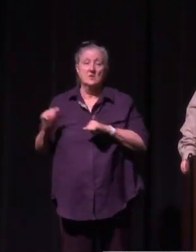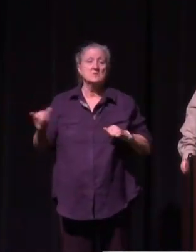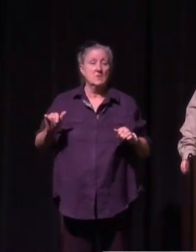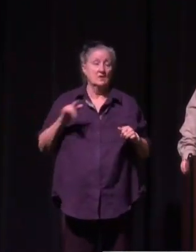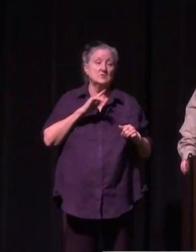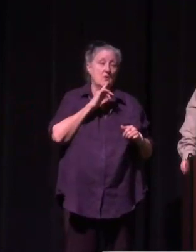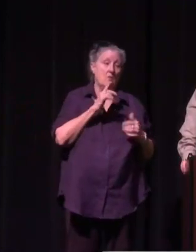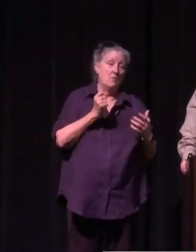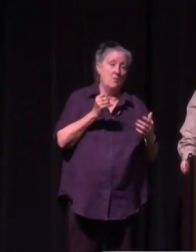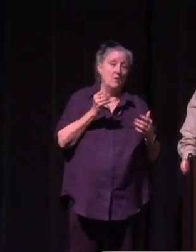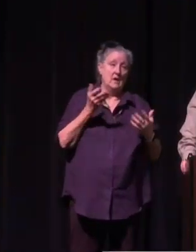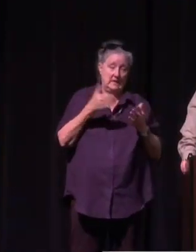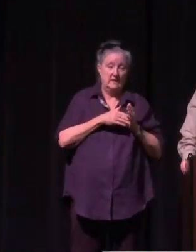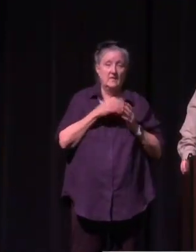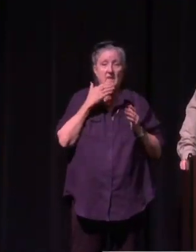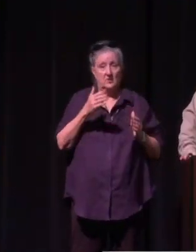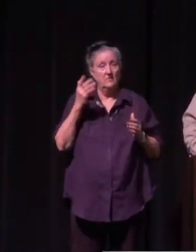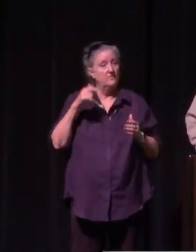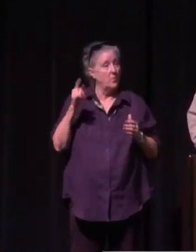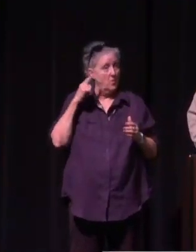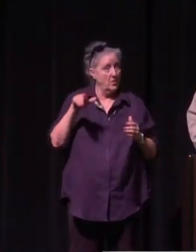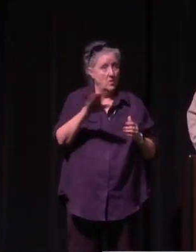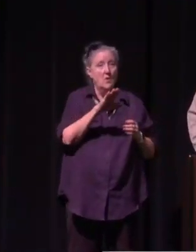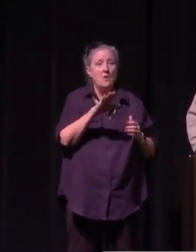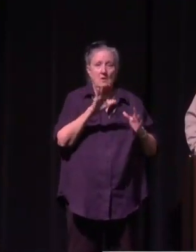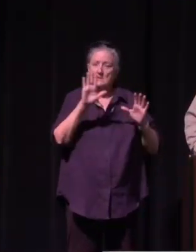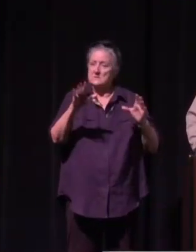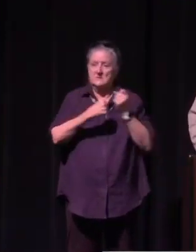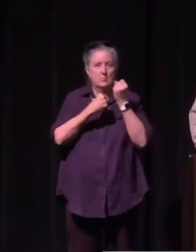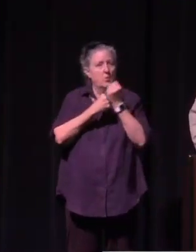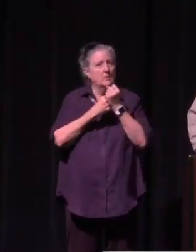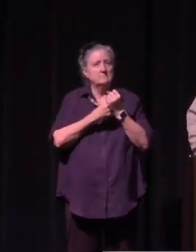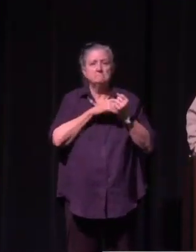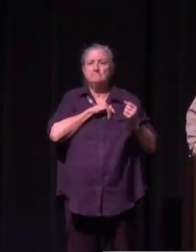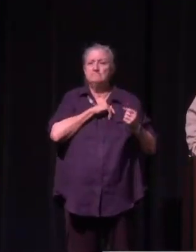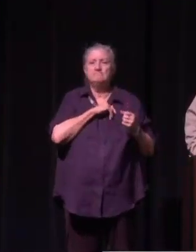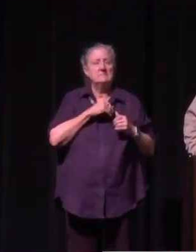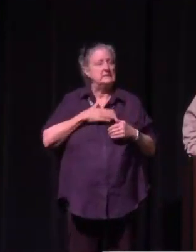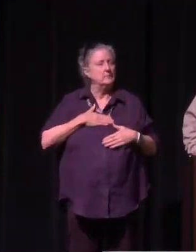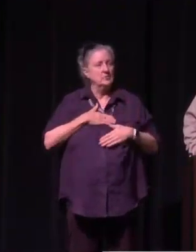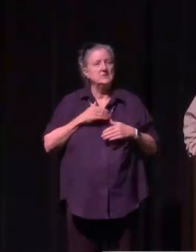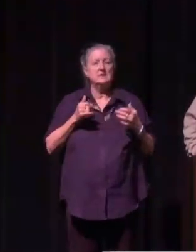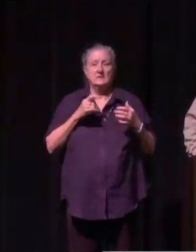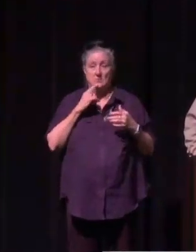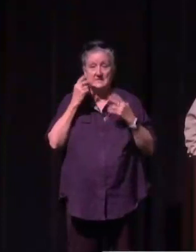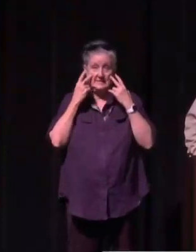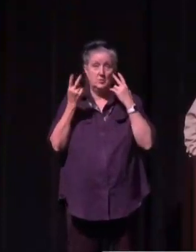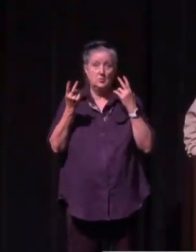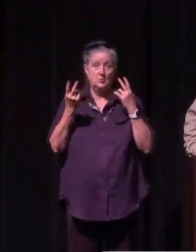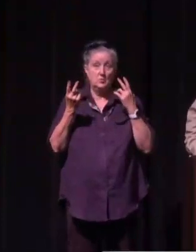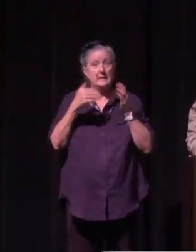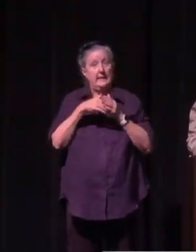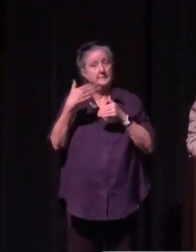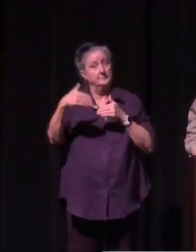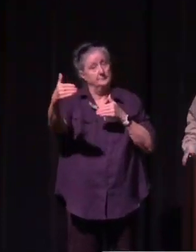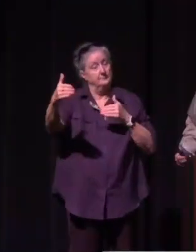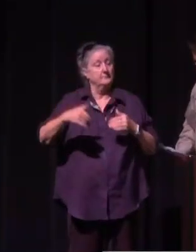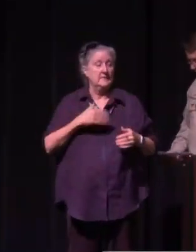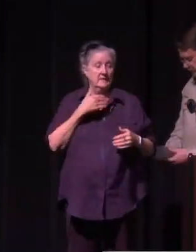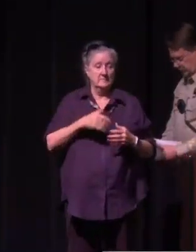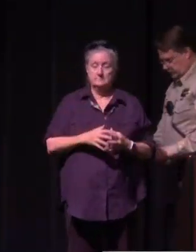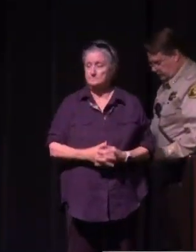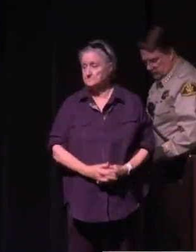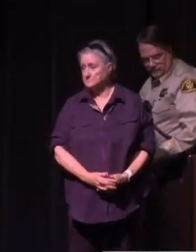well. So again, thank you for the tremendous support that we've received, and I'm sure we'll be seeing you in the days to come. Thank